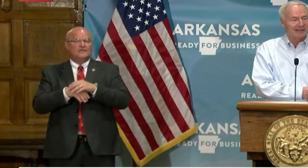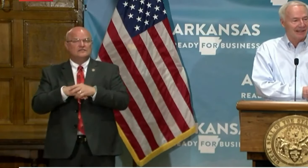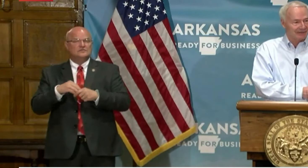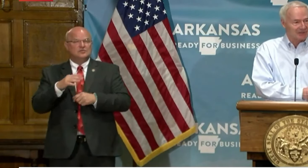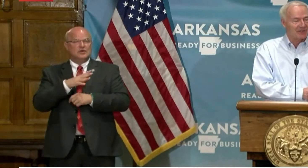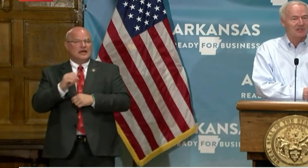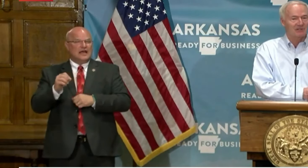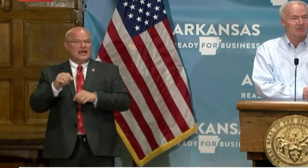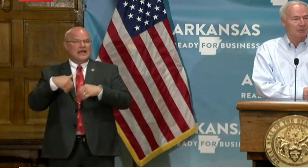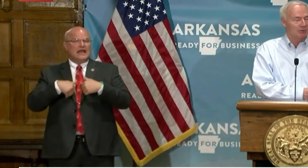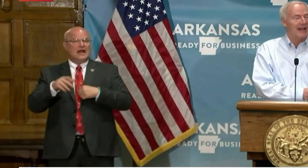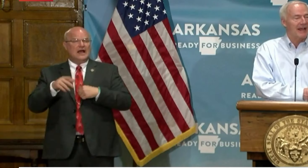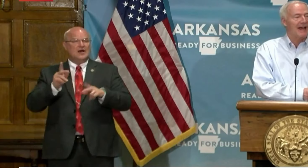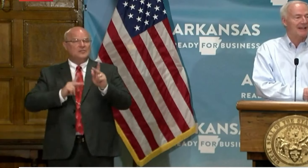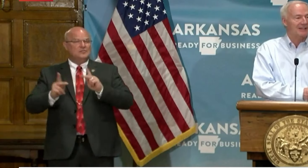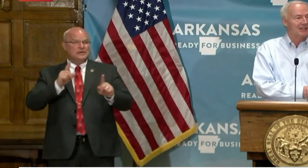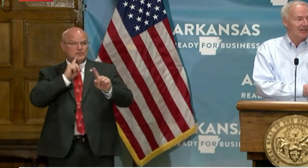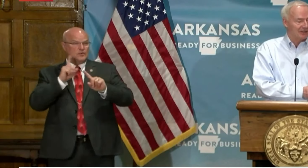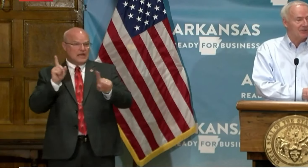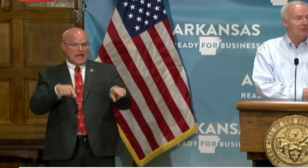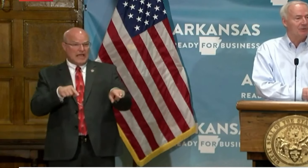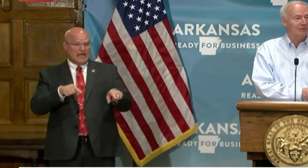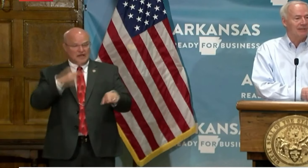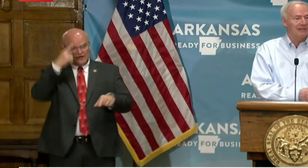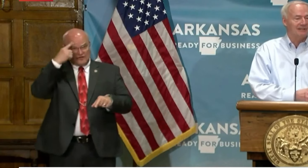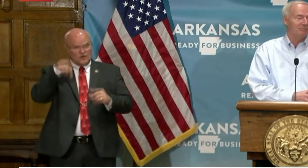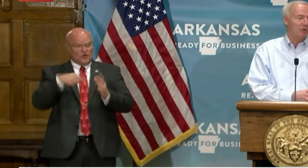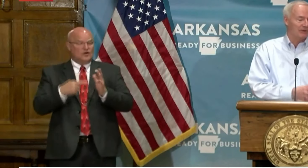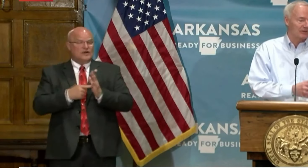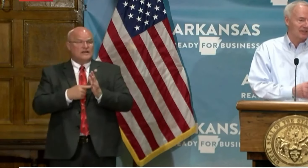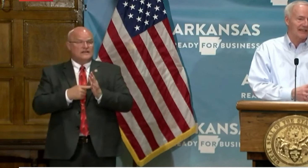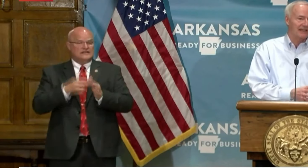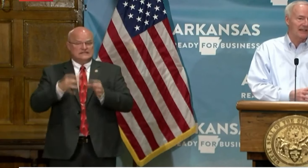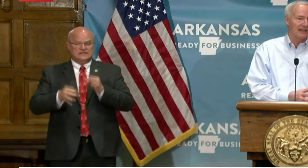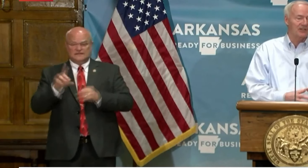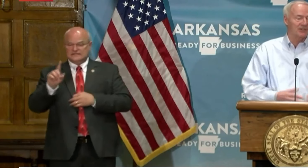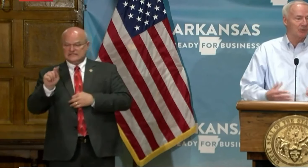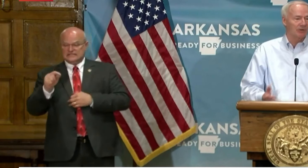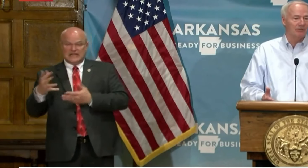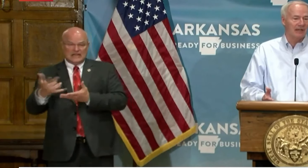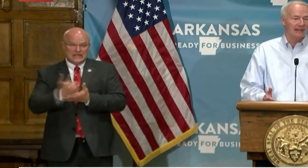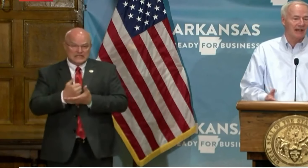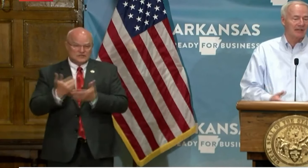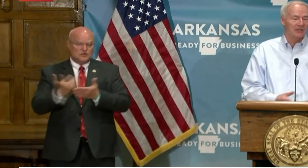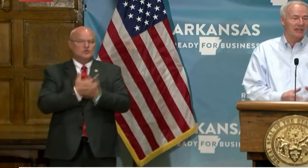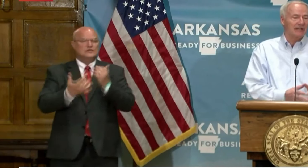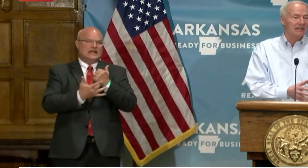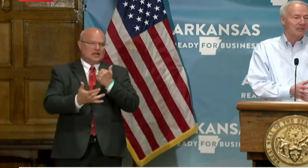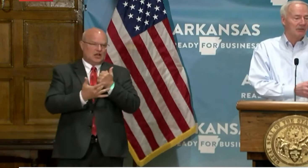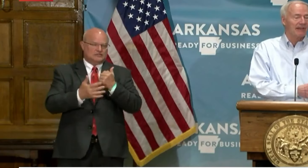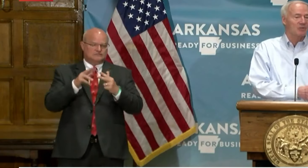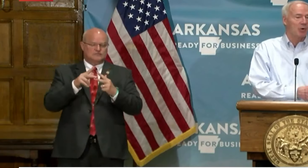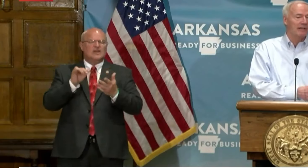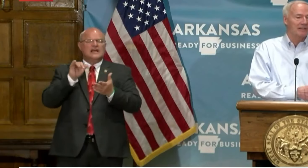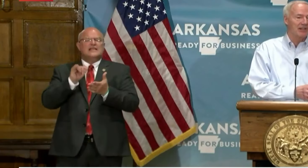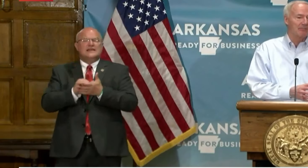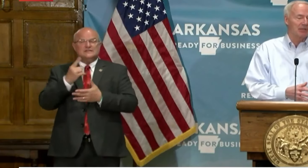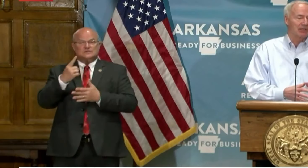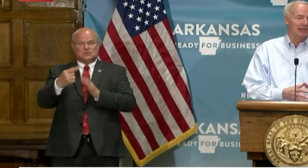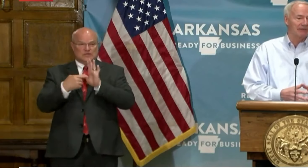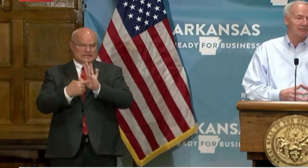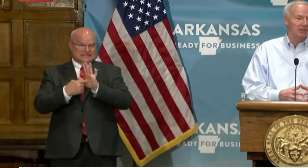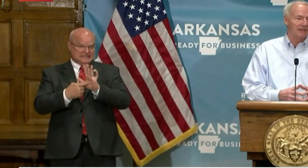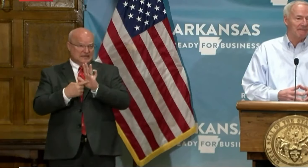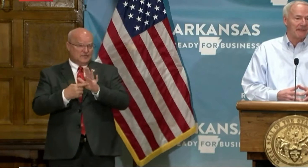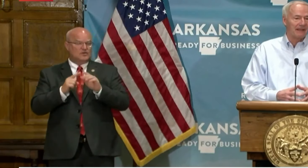and how the citizens would react to whether it's a data collection or new technology. So that's one